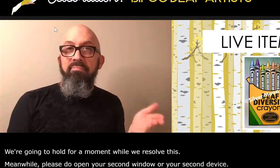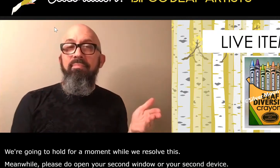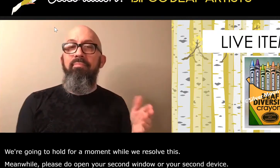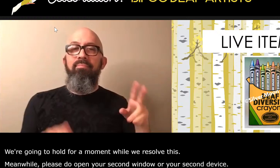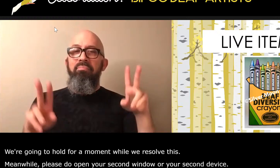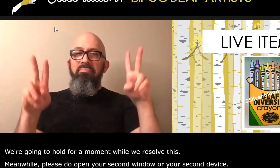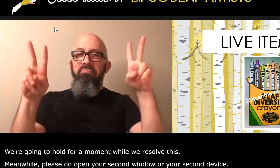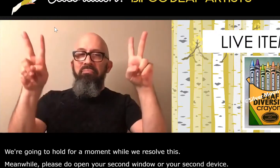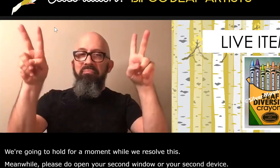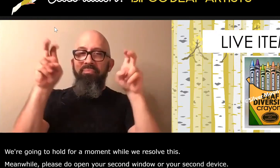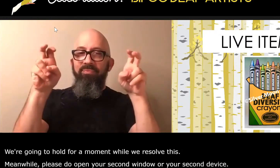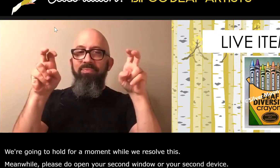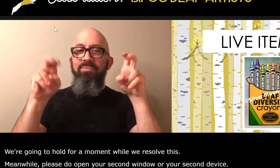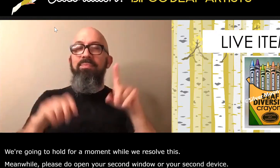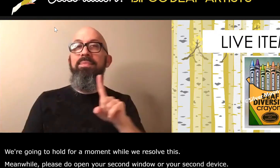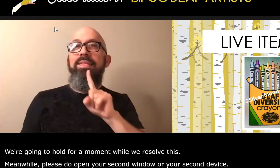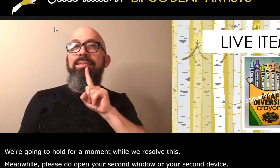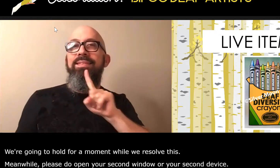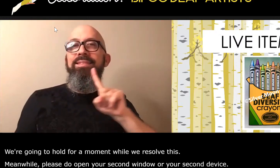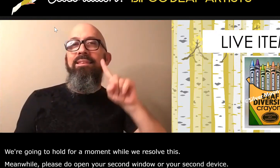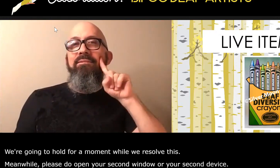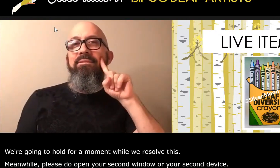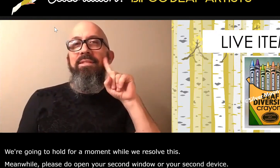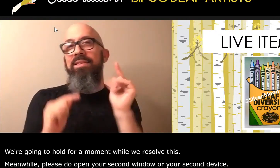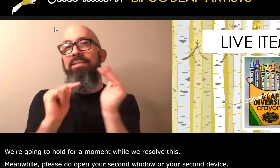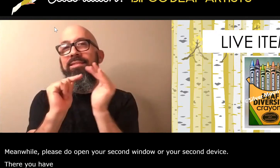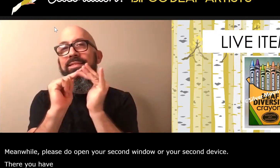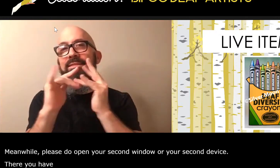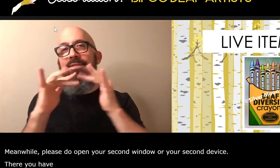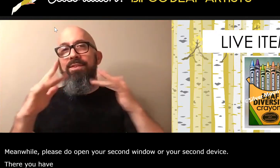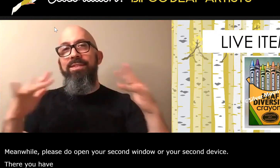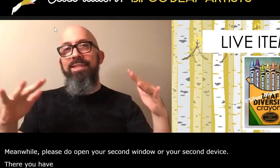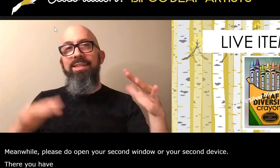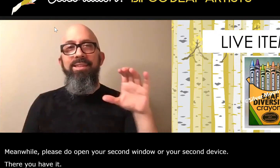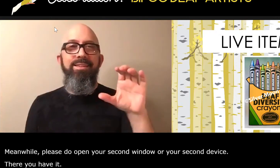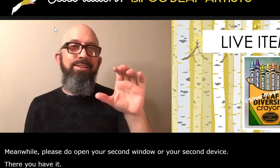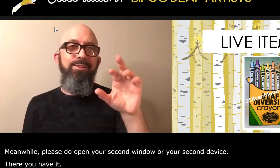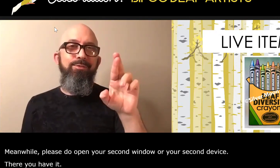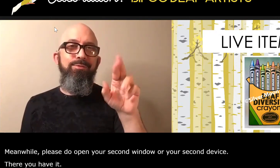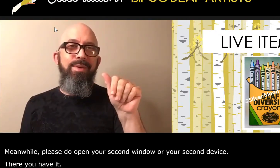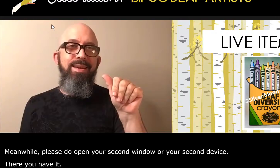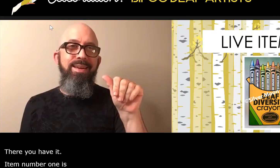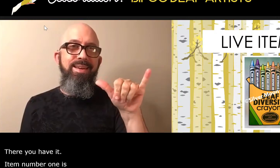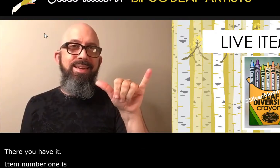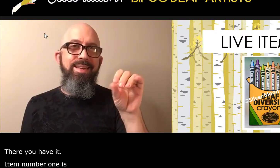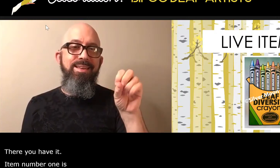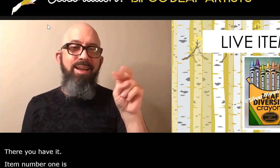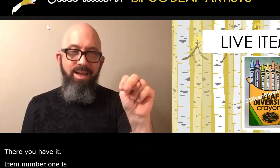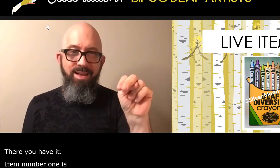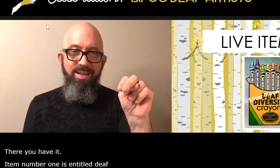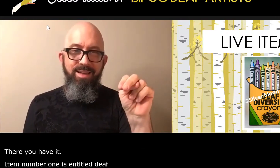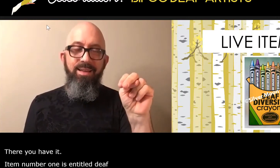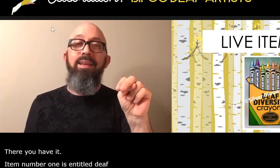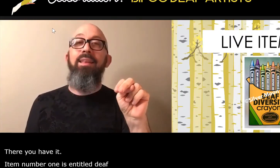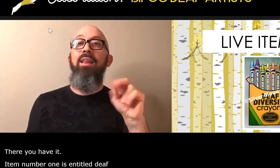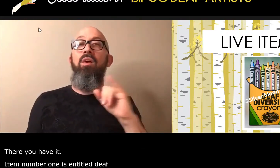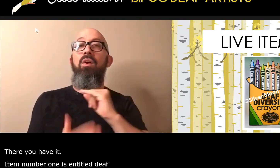There you have it. Item number 1 is entitled Deaf Diversity Crayons.